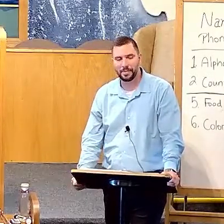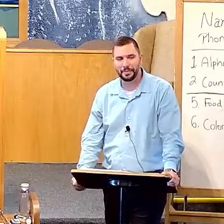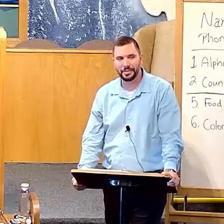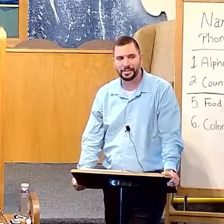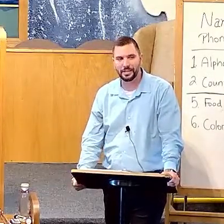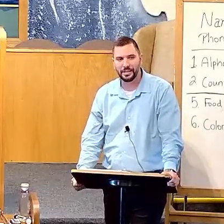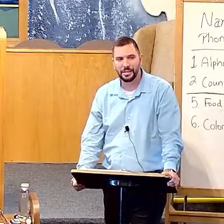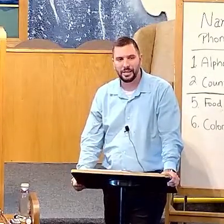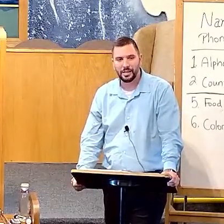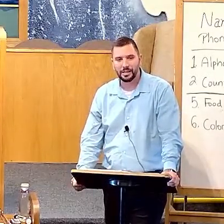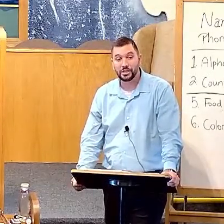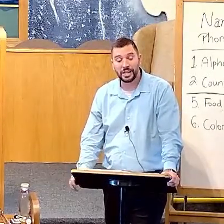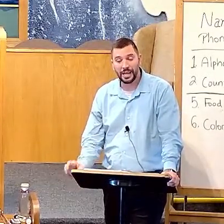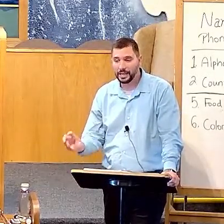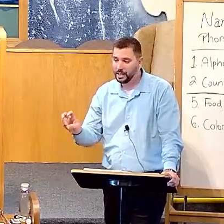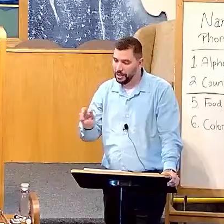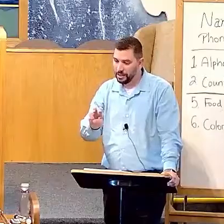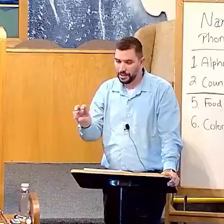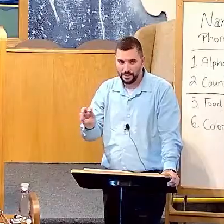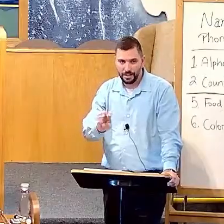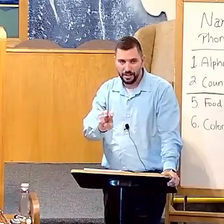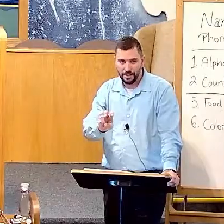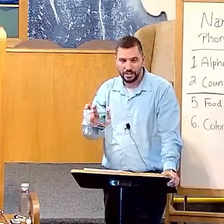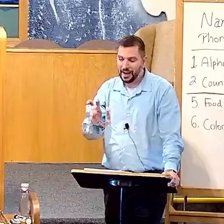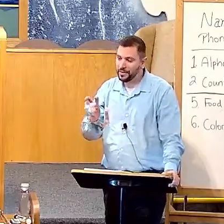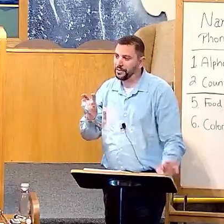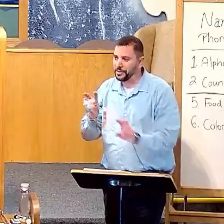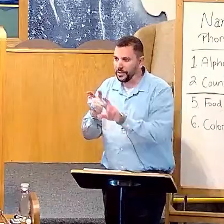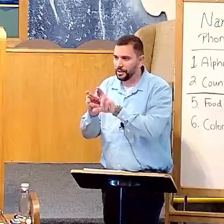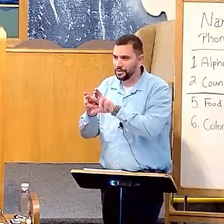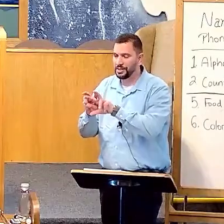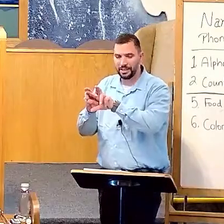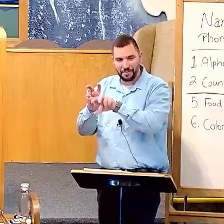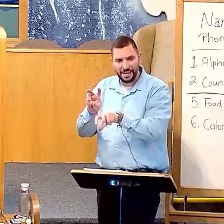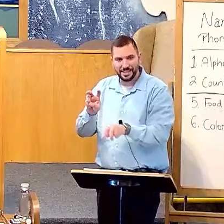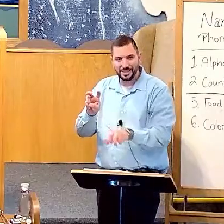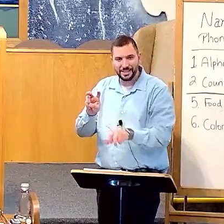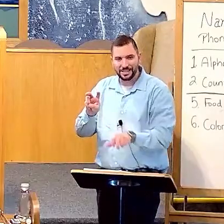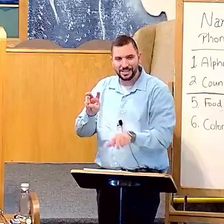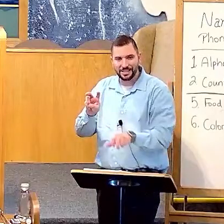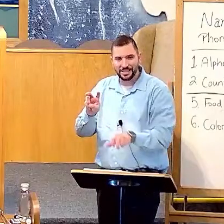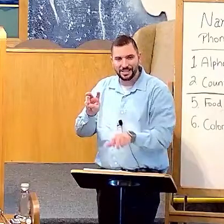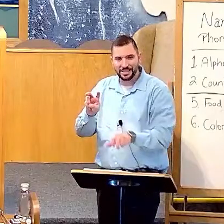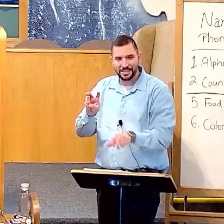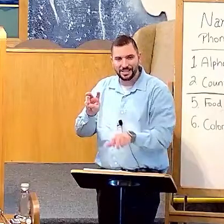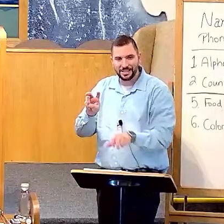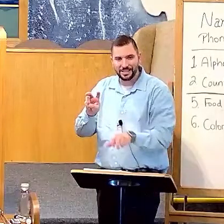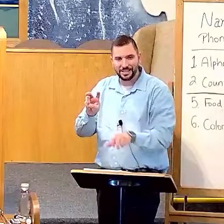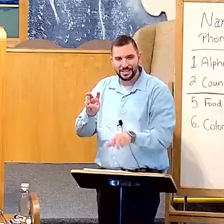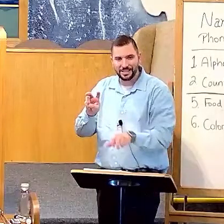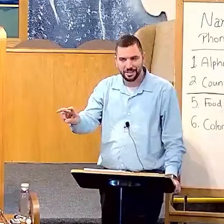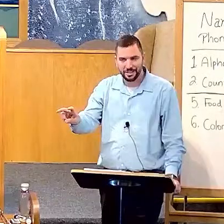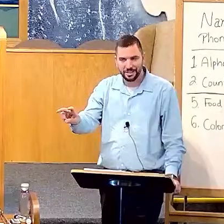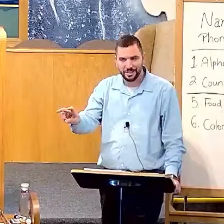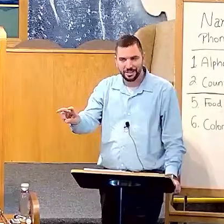it. Snake, because they have the snake, the fangs, and so the snake is like